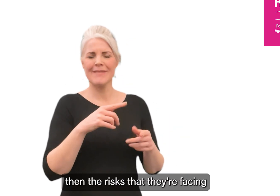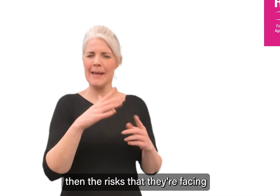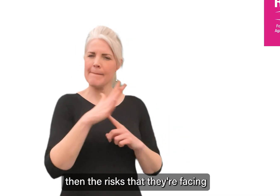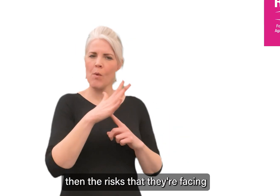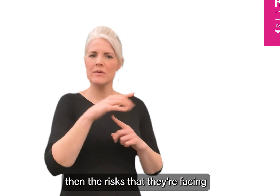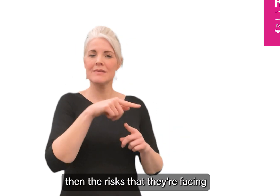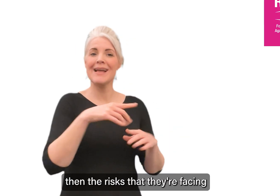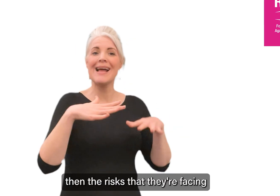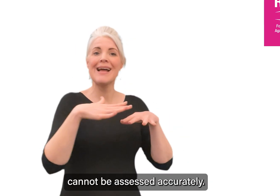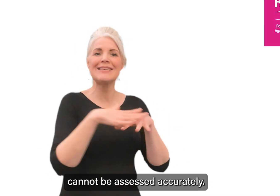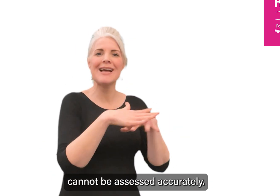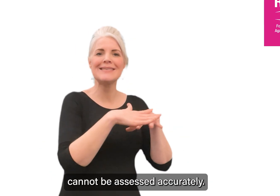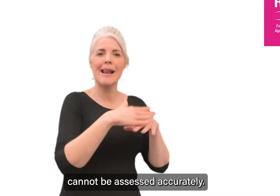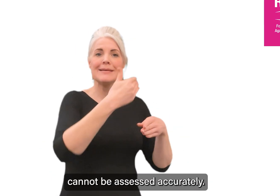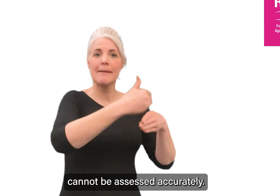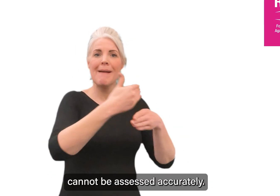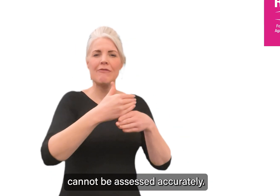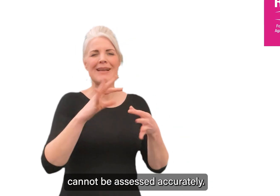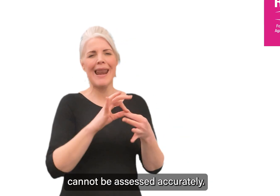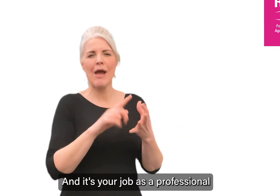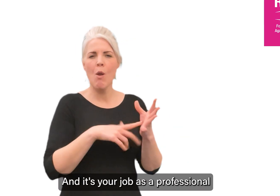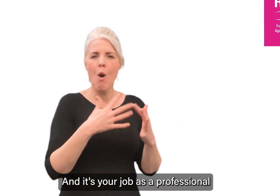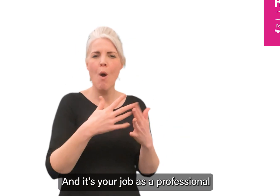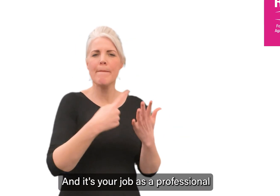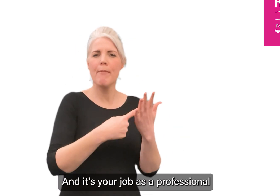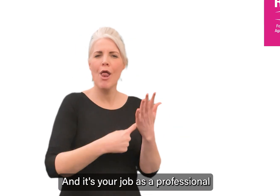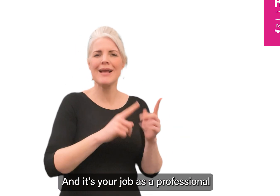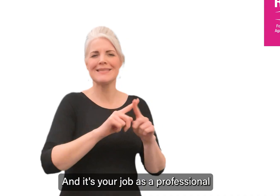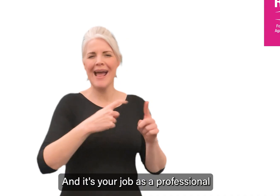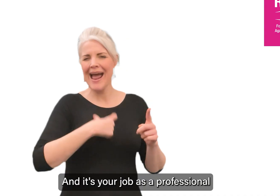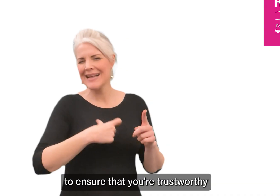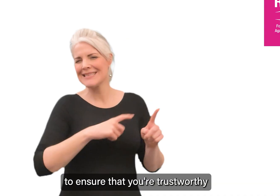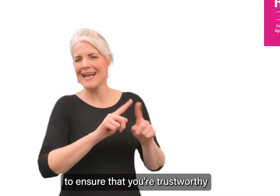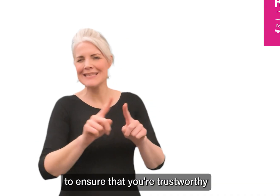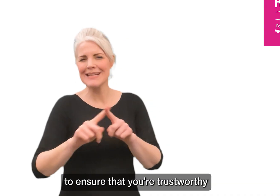then the risk that they're facing cannot be assessed accurately. And it's your job as a